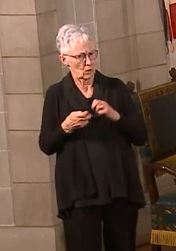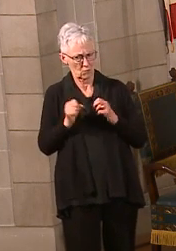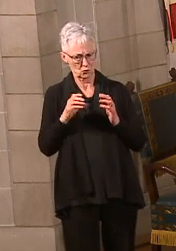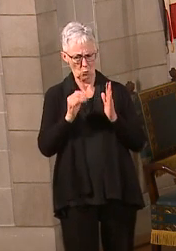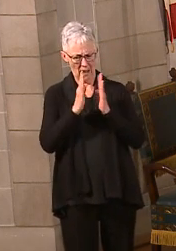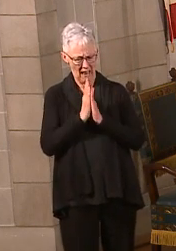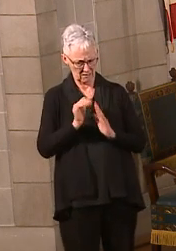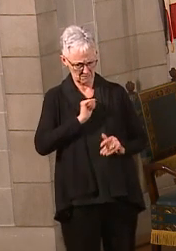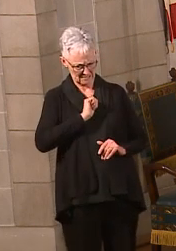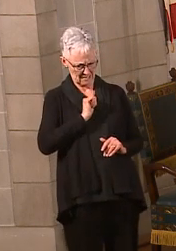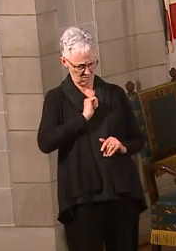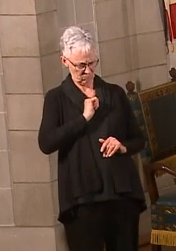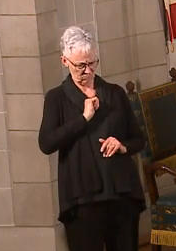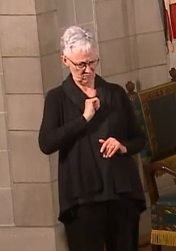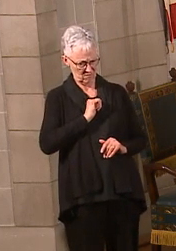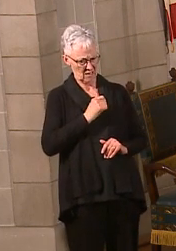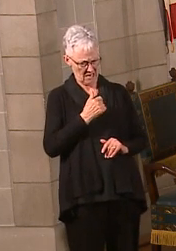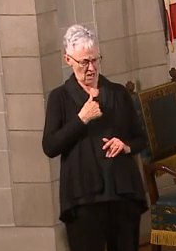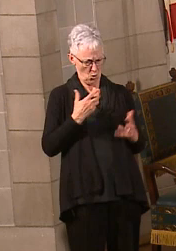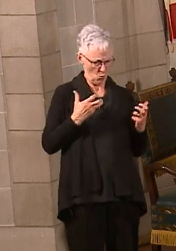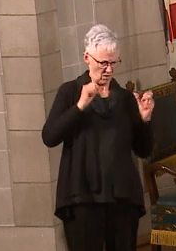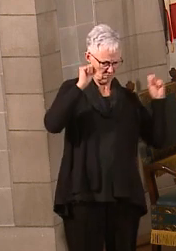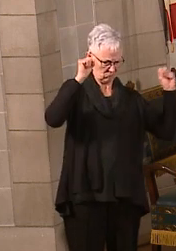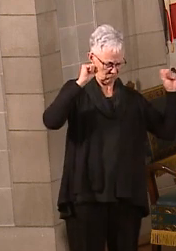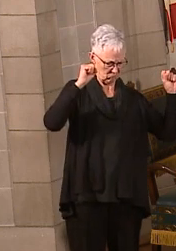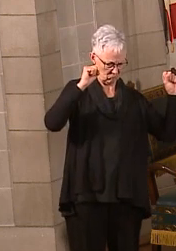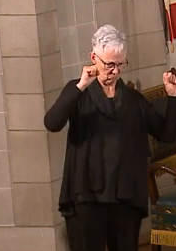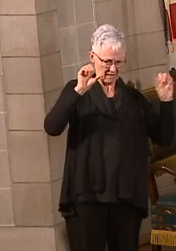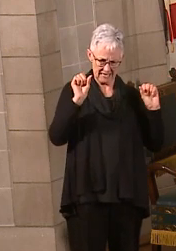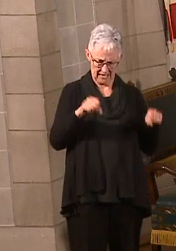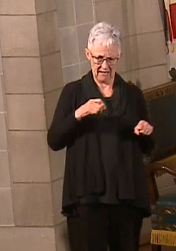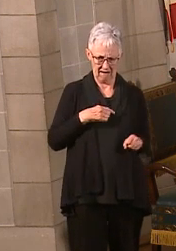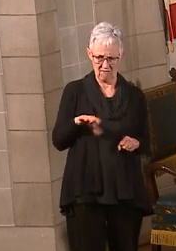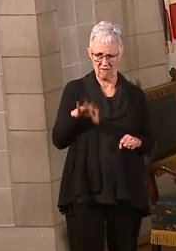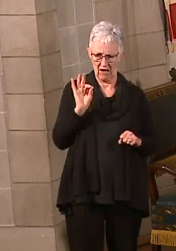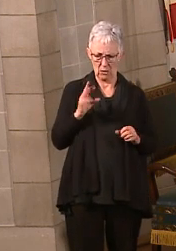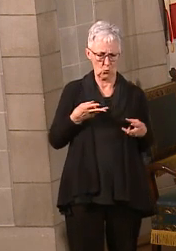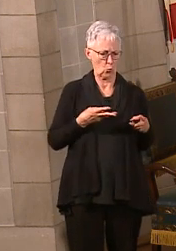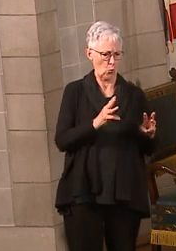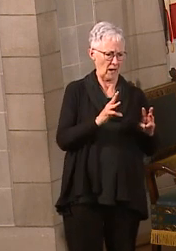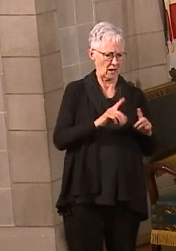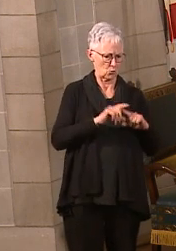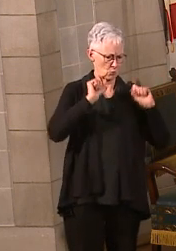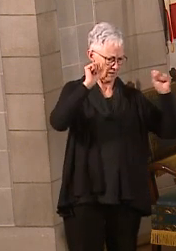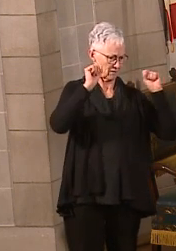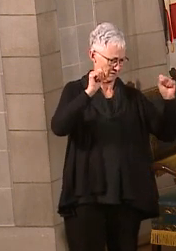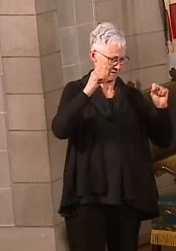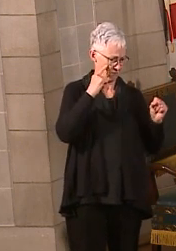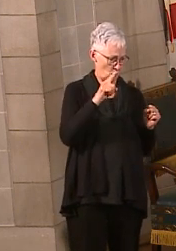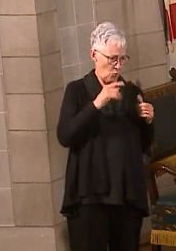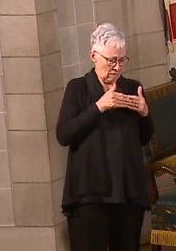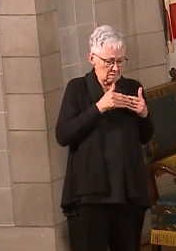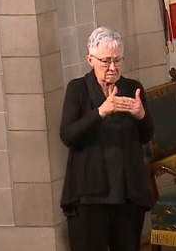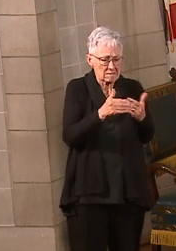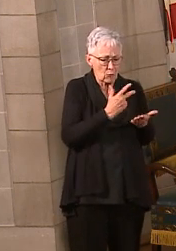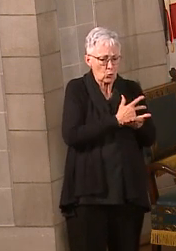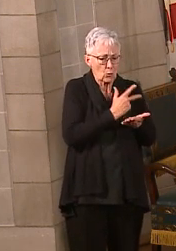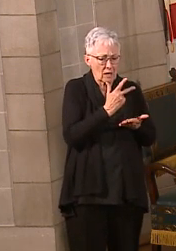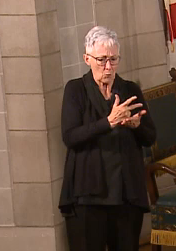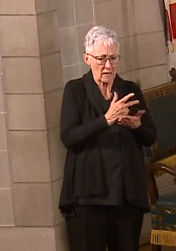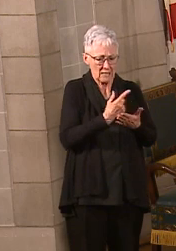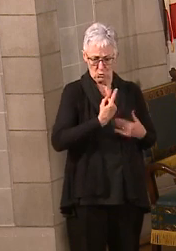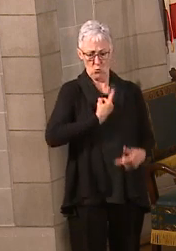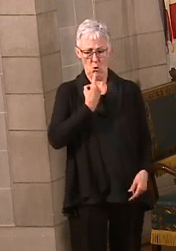We want people to get out and get exercise, but ask yourself, can I find a different way to do it for 3 weeks? Bill from KNAB